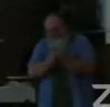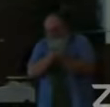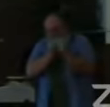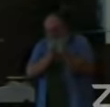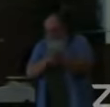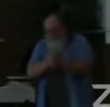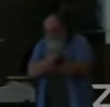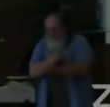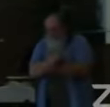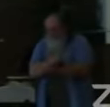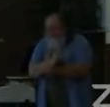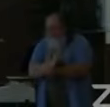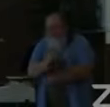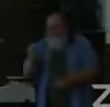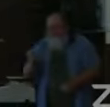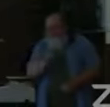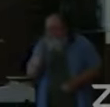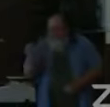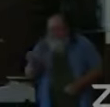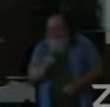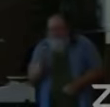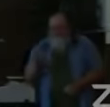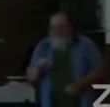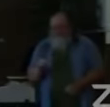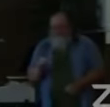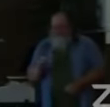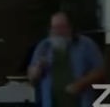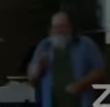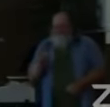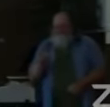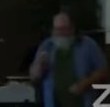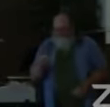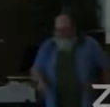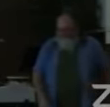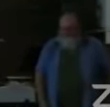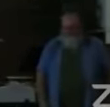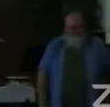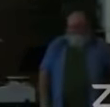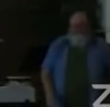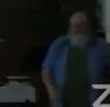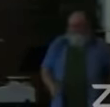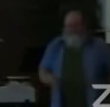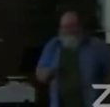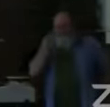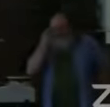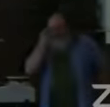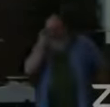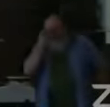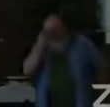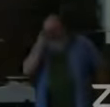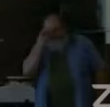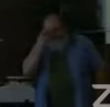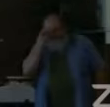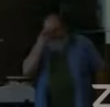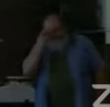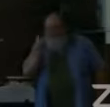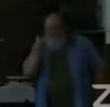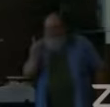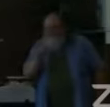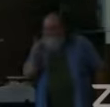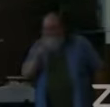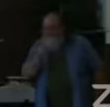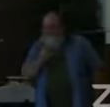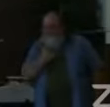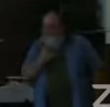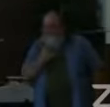Do we like to suffer? Anybody like to suffer? No, don't raise your hands because that's a mental illness. You need to get some help.